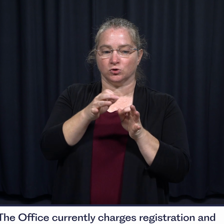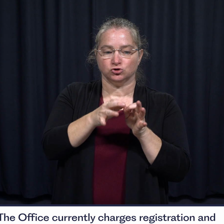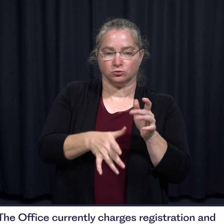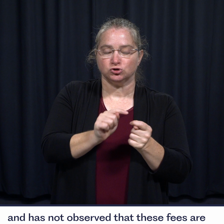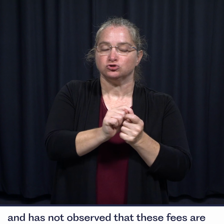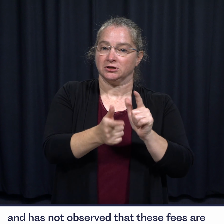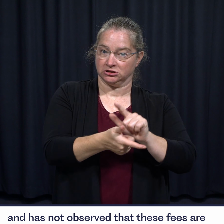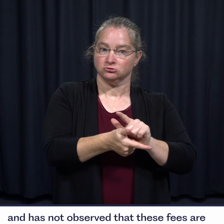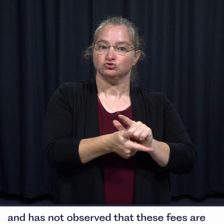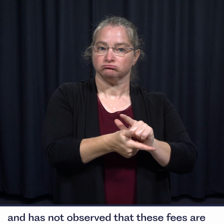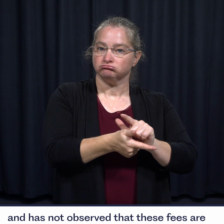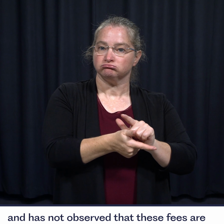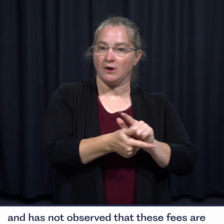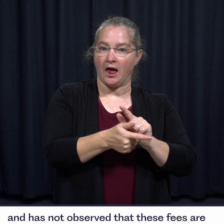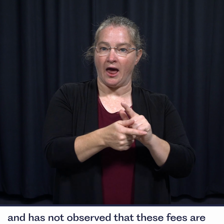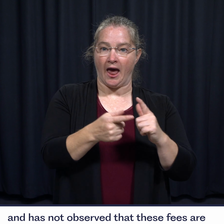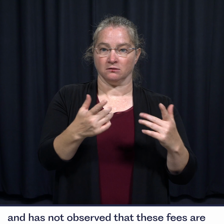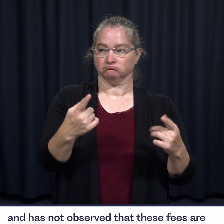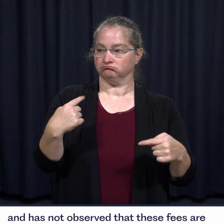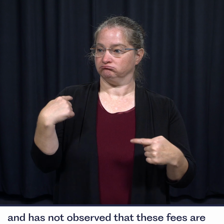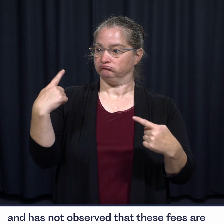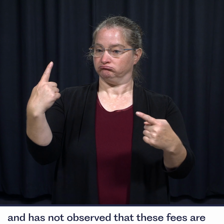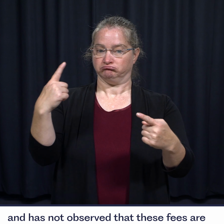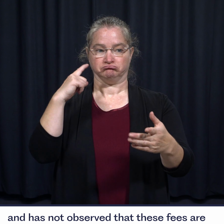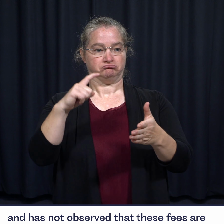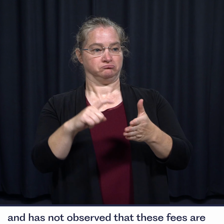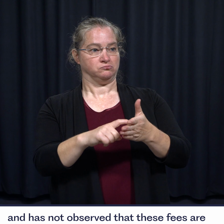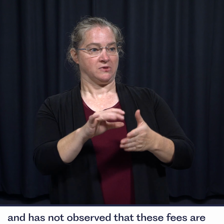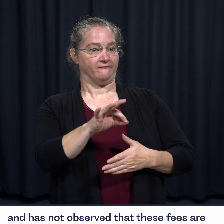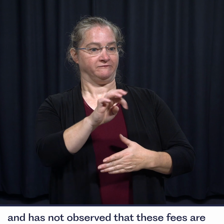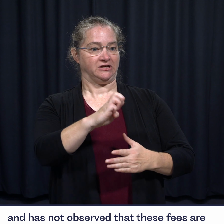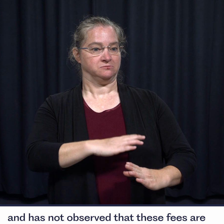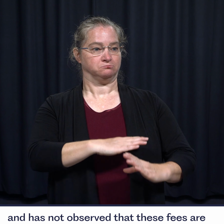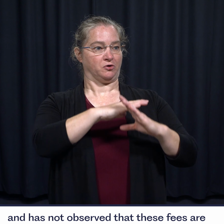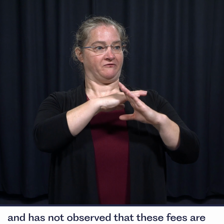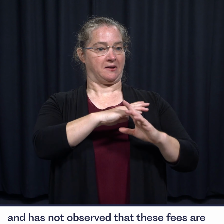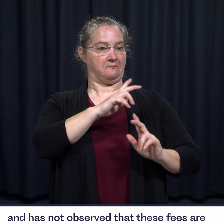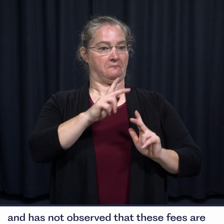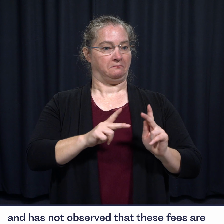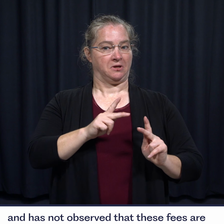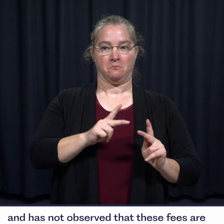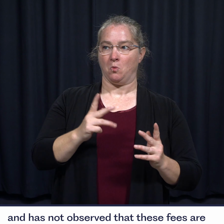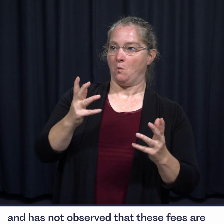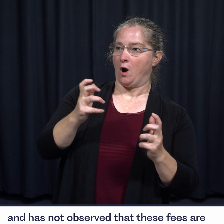transliterators and has not observed that these fees are a barrier to individuals seeking to register.